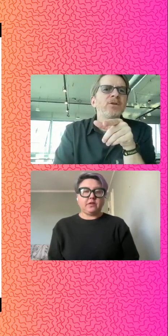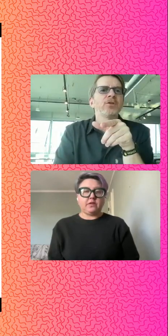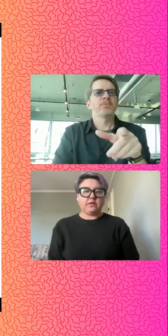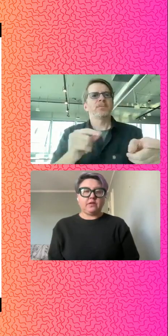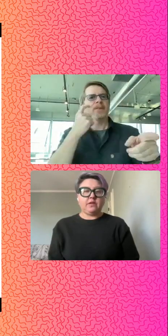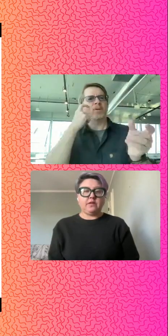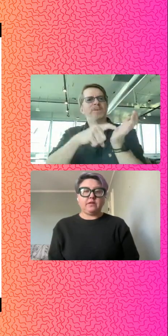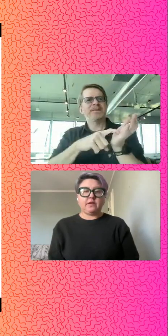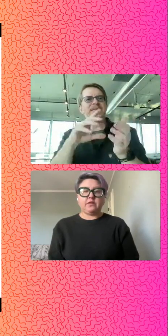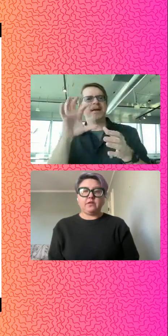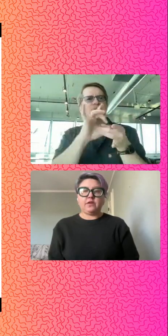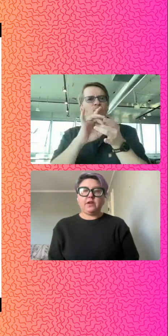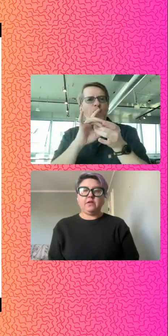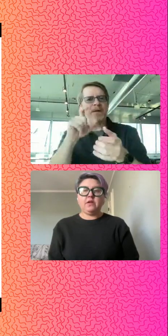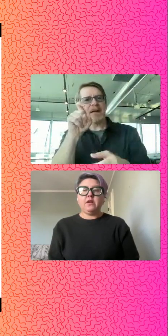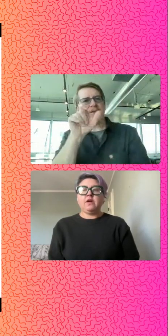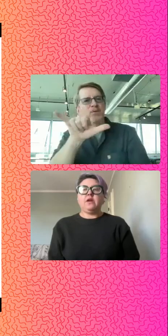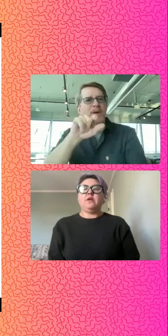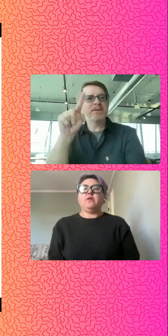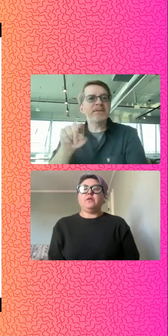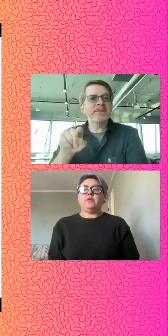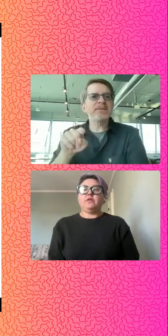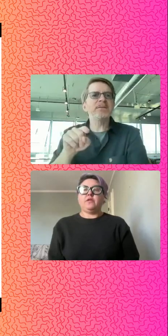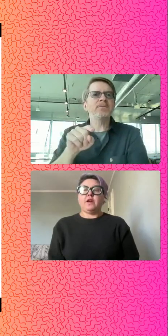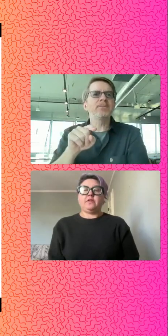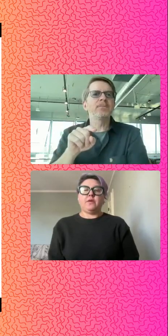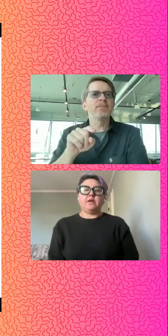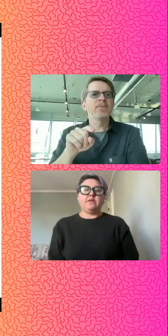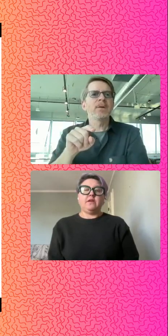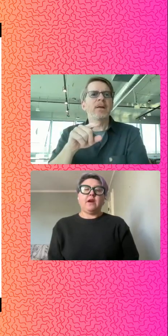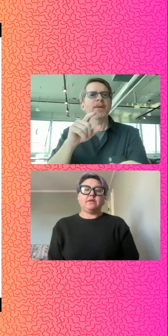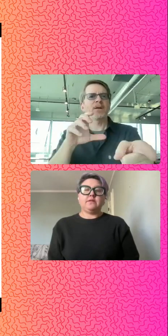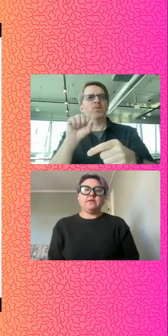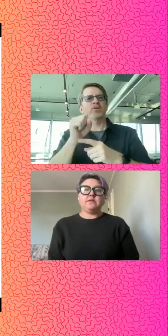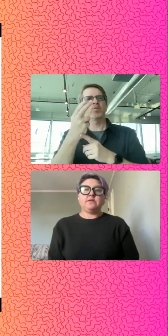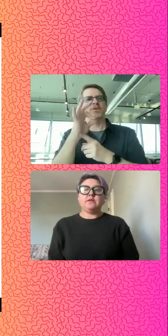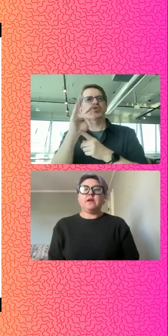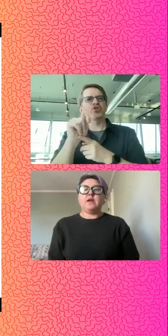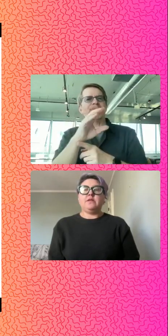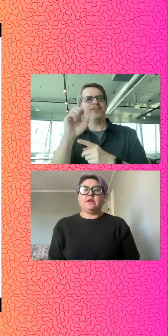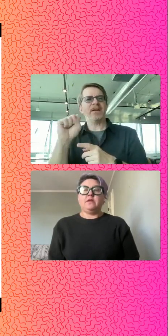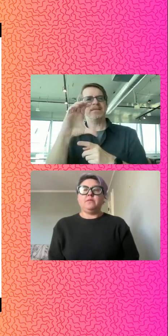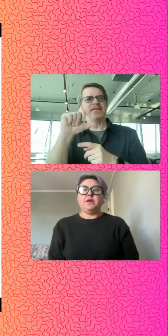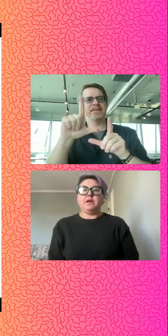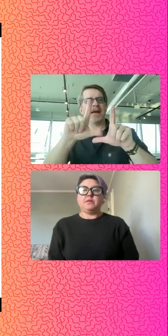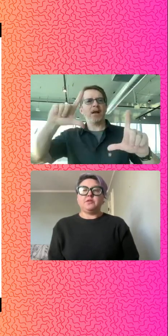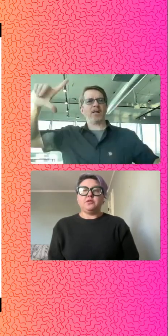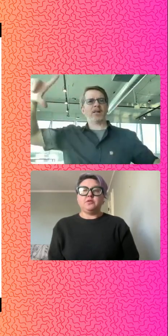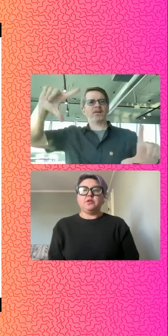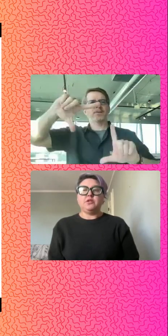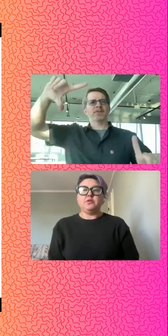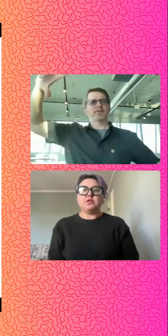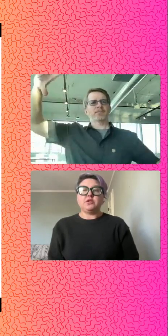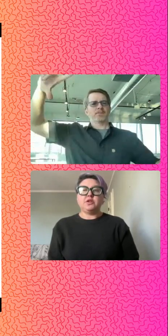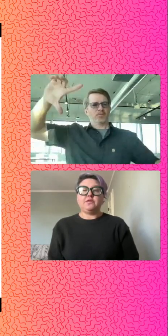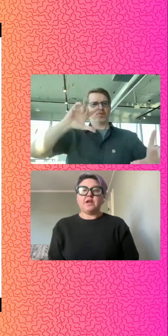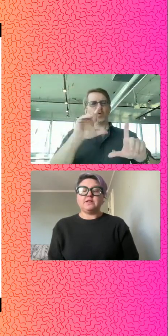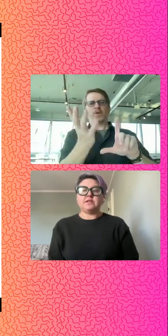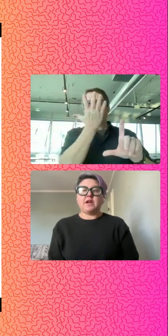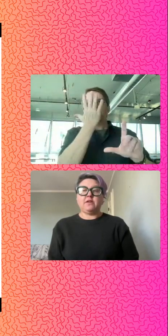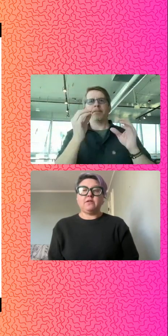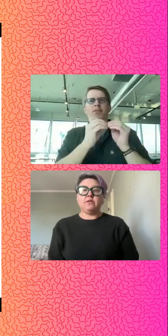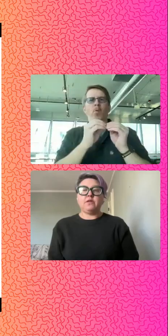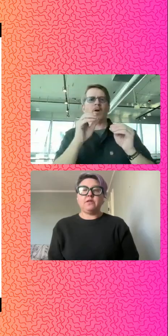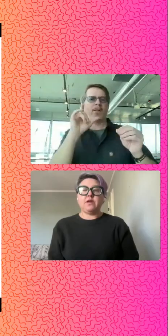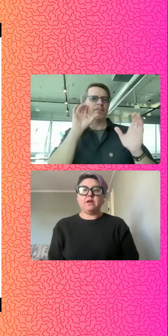things, which is this section over here. So the X, Y, and Z axes, and then being able to use shift